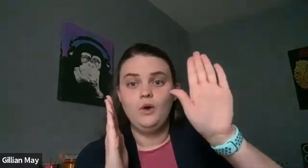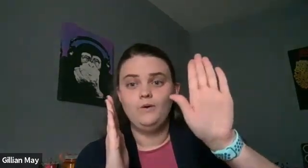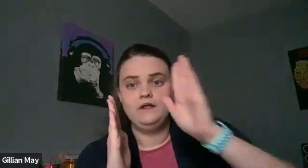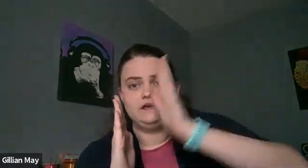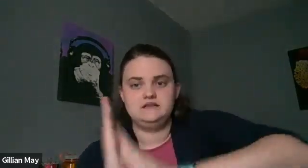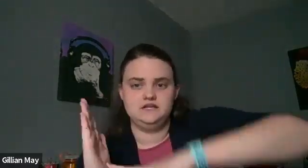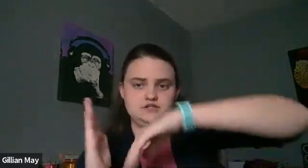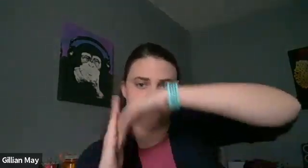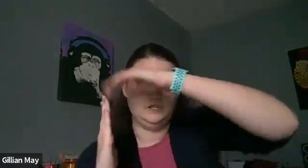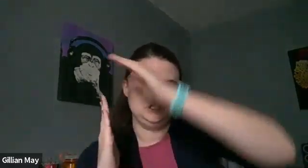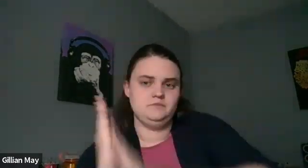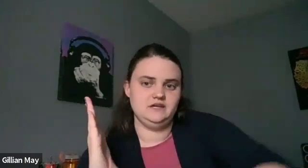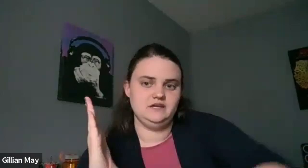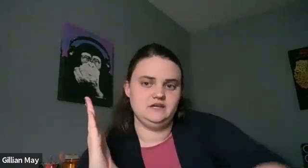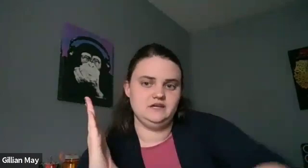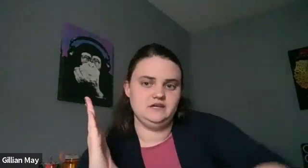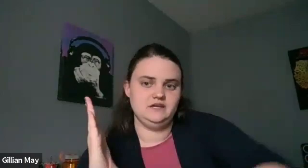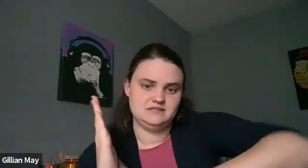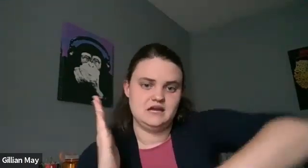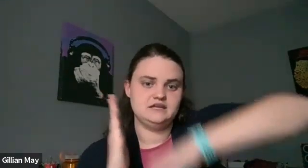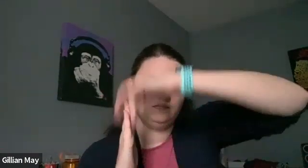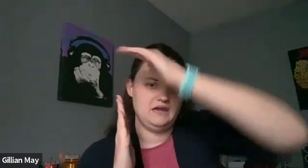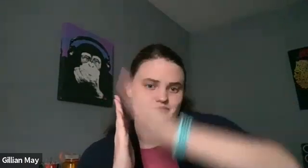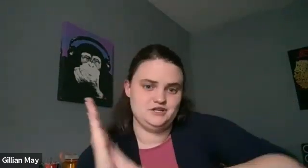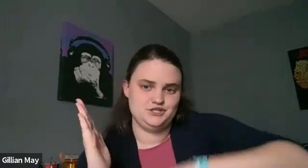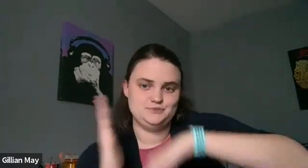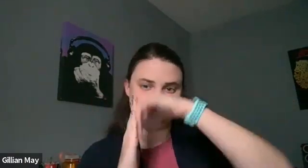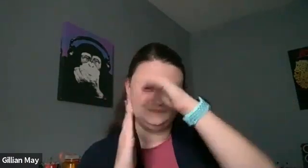whole hand, and you just brush it up against it like it's a paintbrush.